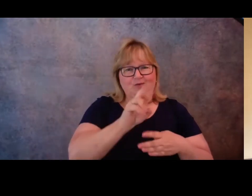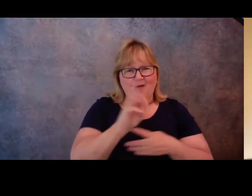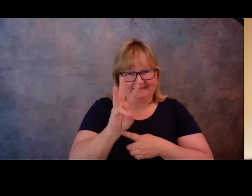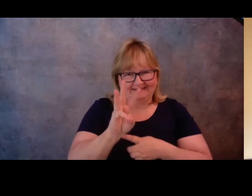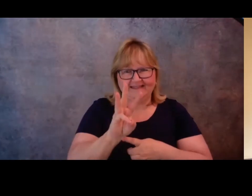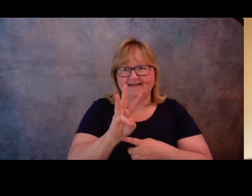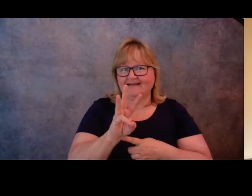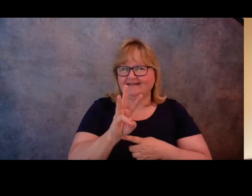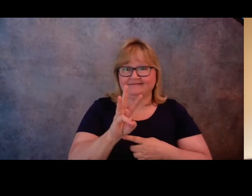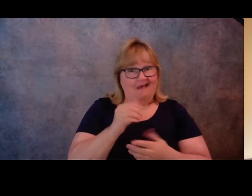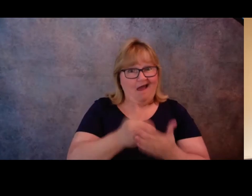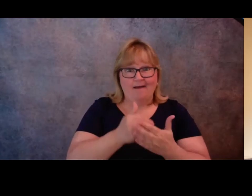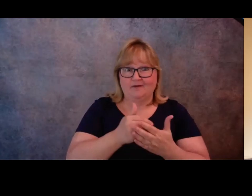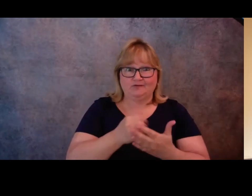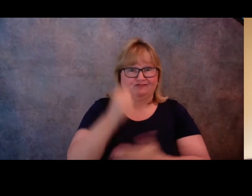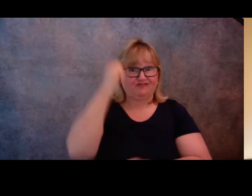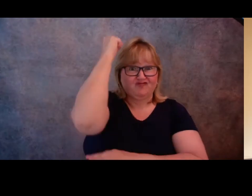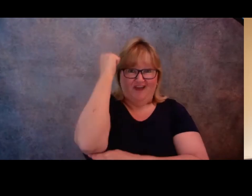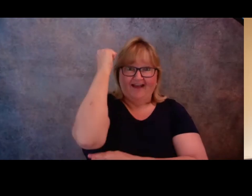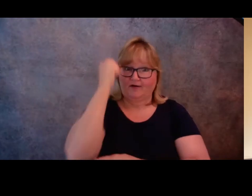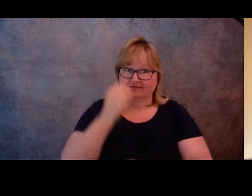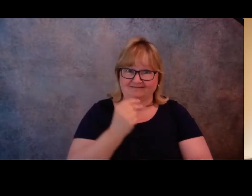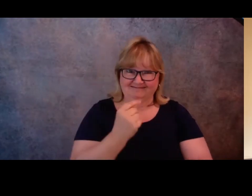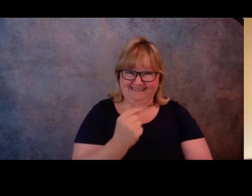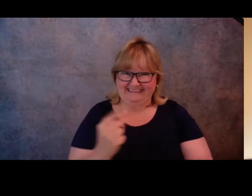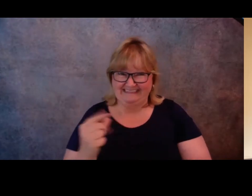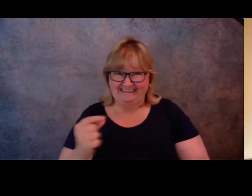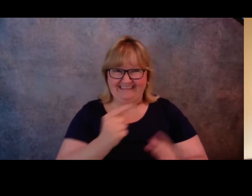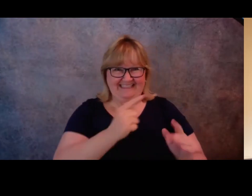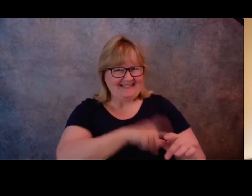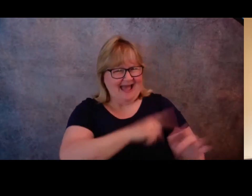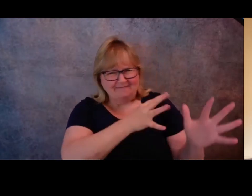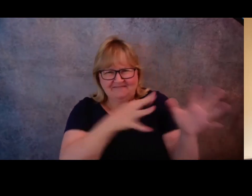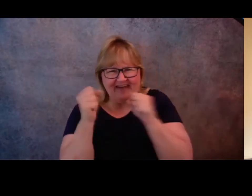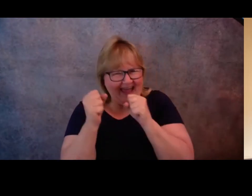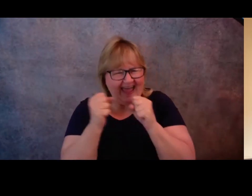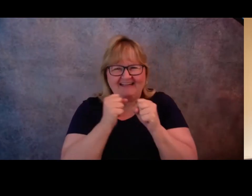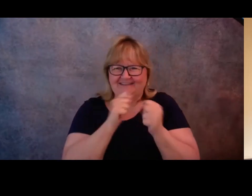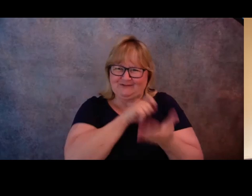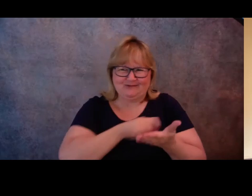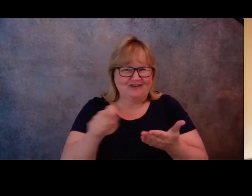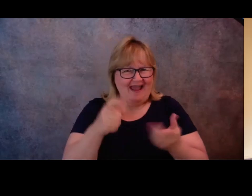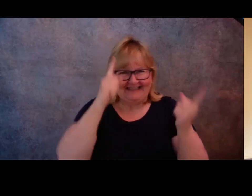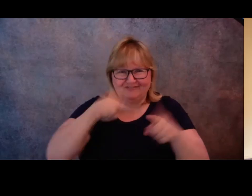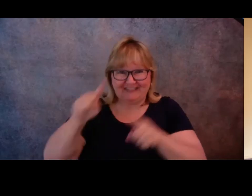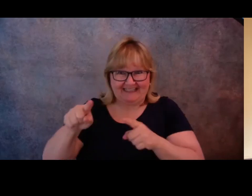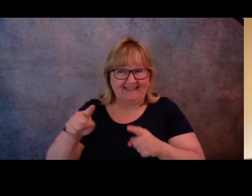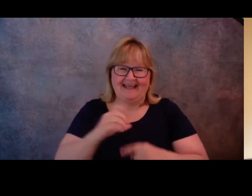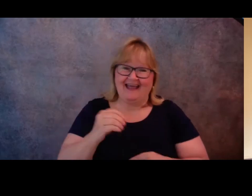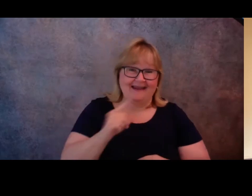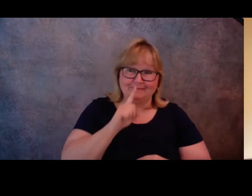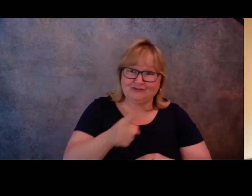almost a record period within which to produce a treaty. And I'm sure you know by now, it is